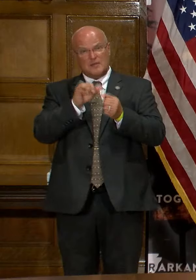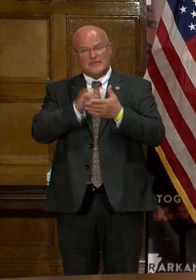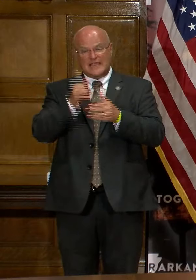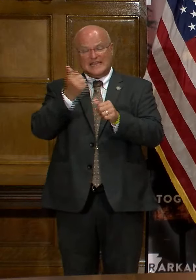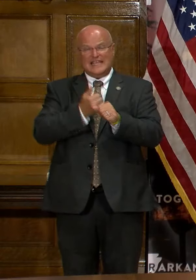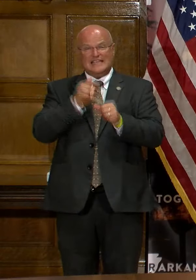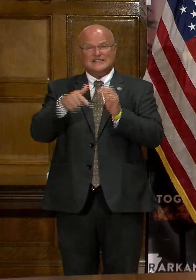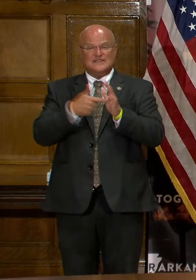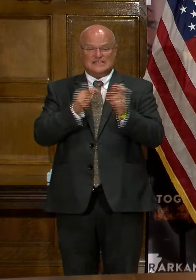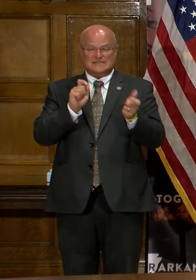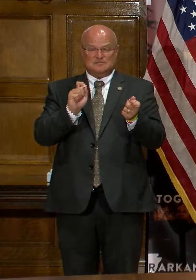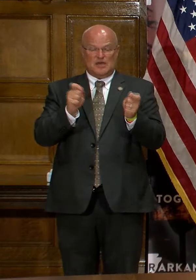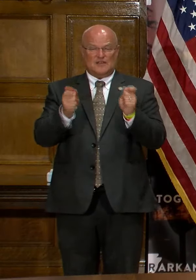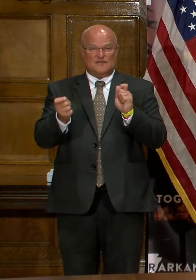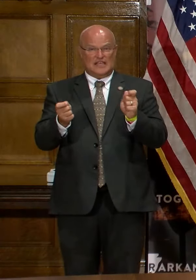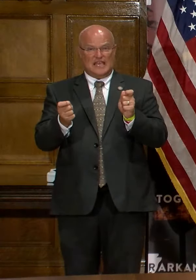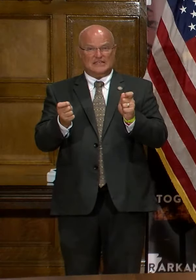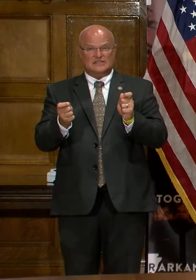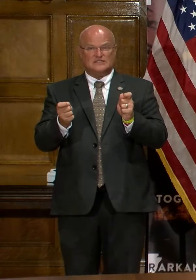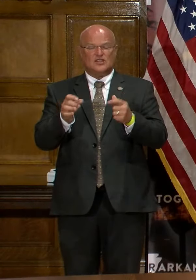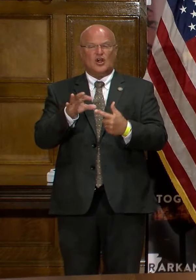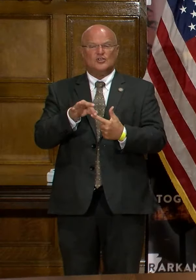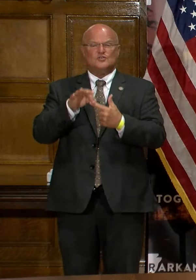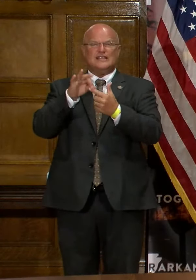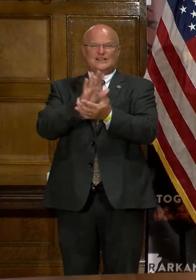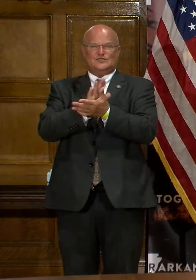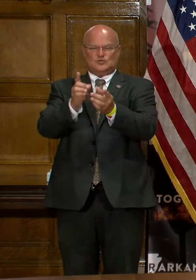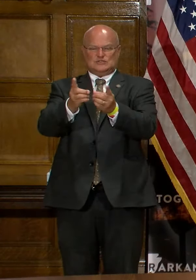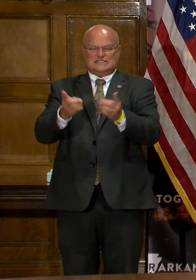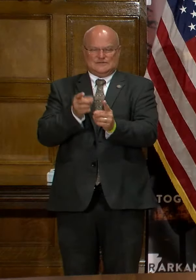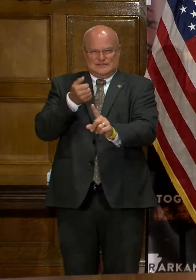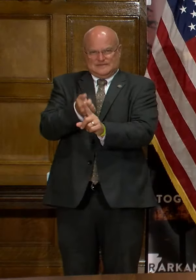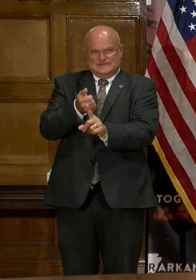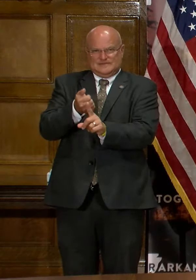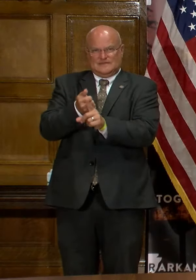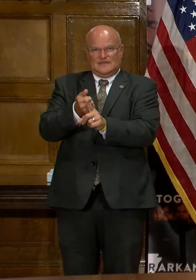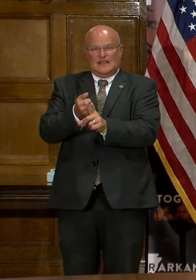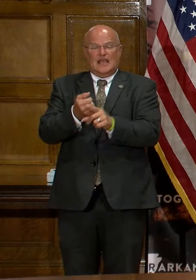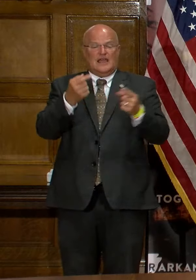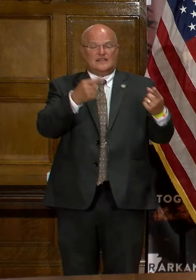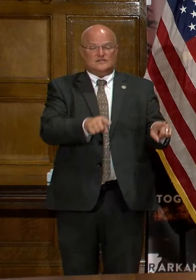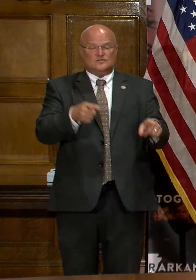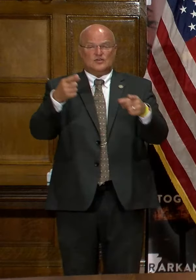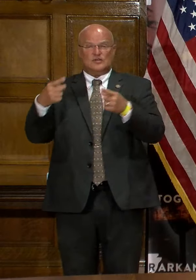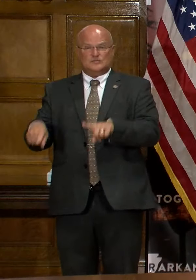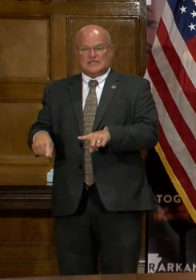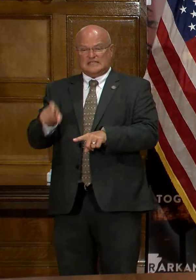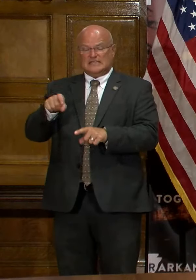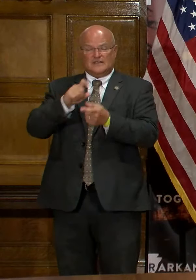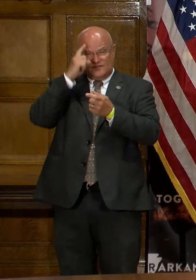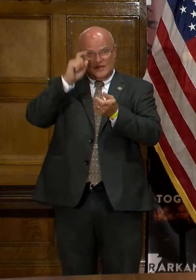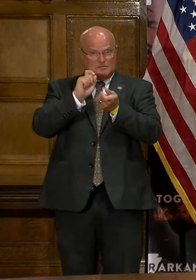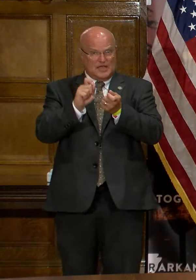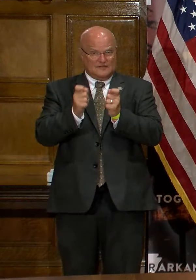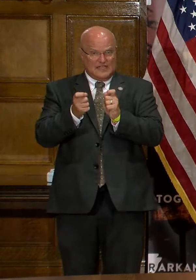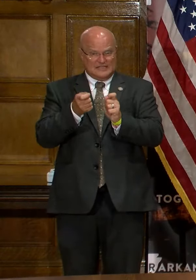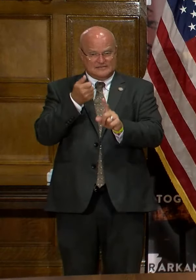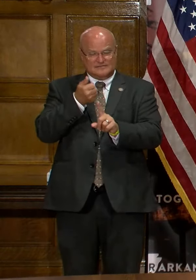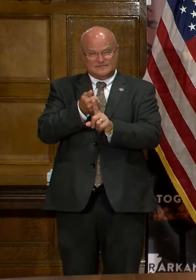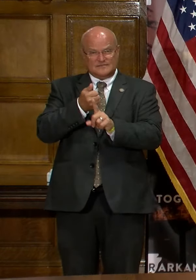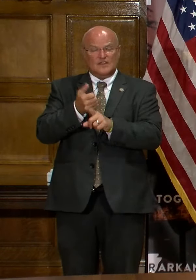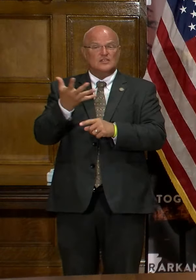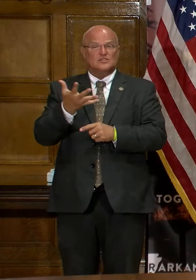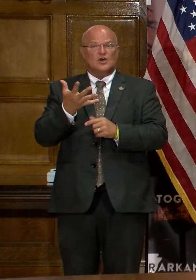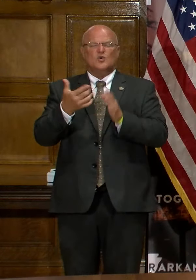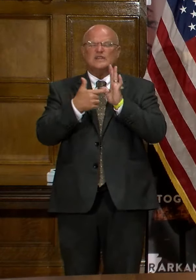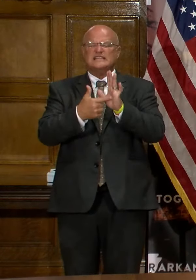each of these modifications are unique to the school district and unique to the circumstances around the need for the modification. So